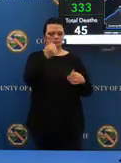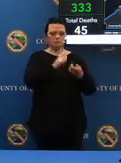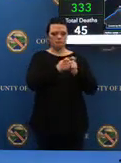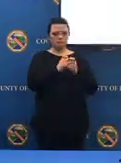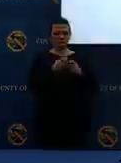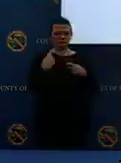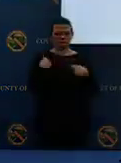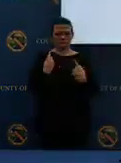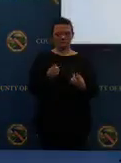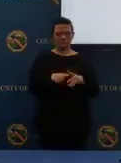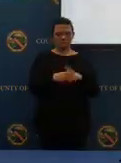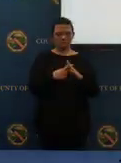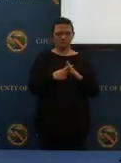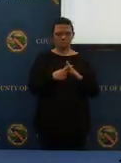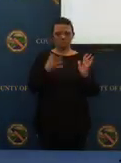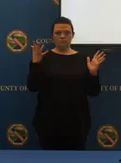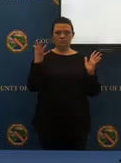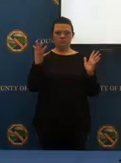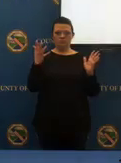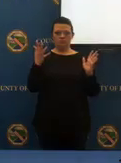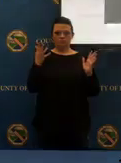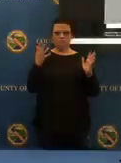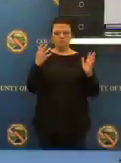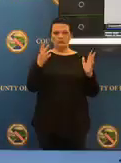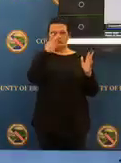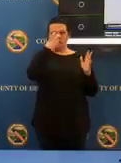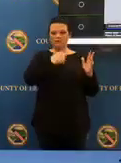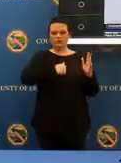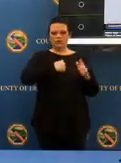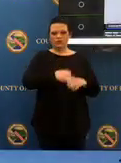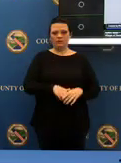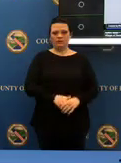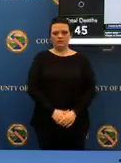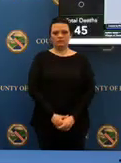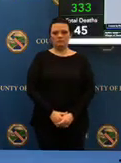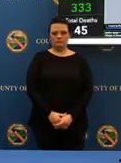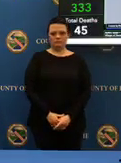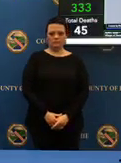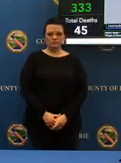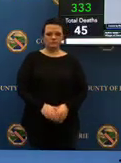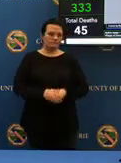changes since we started. Whoa, that's probably blinding everyone on TV now.